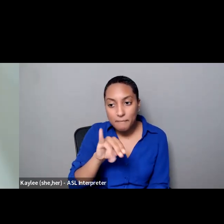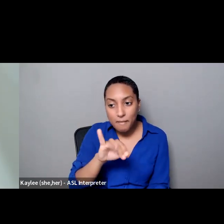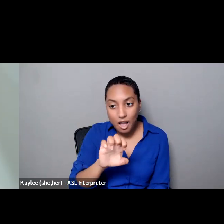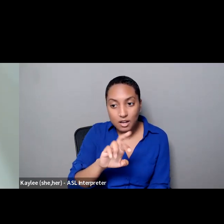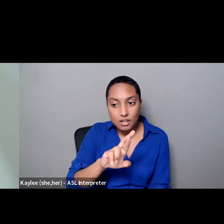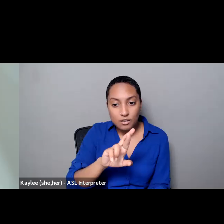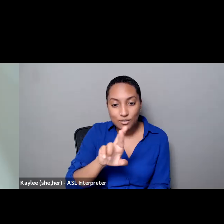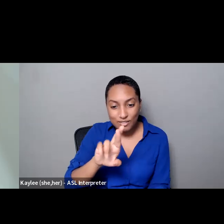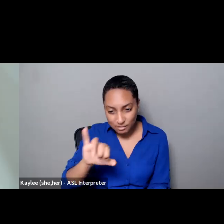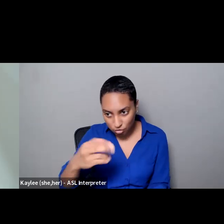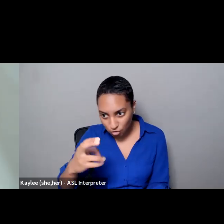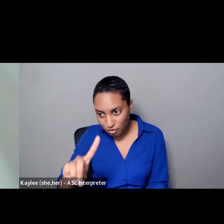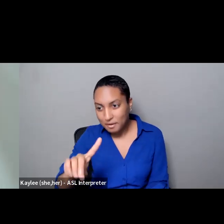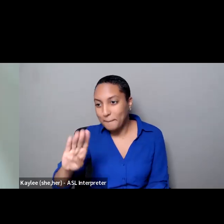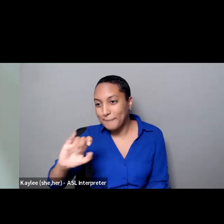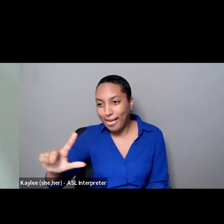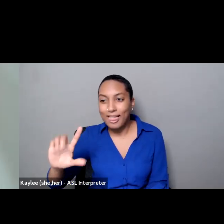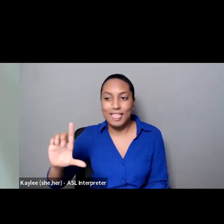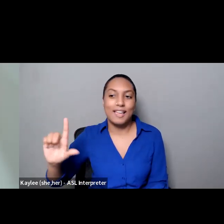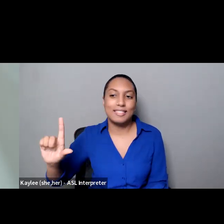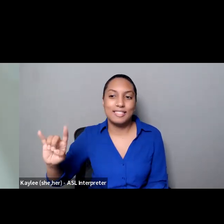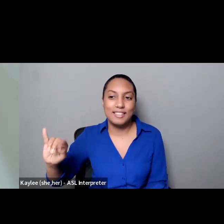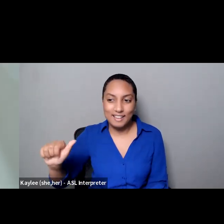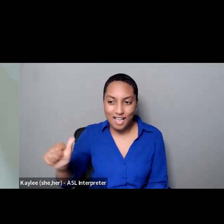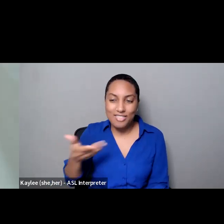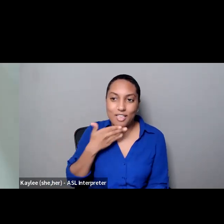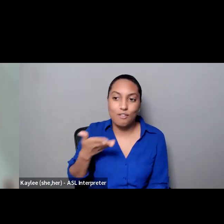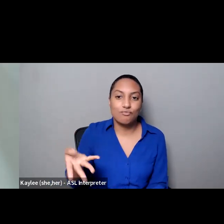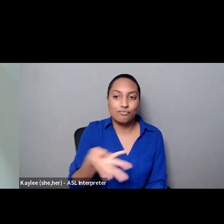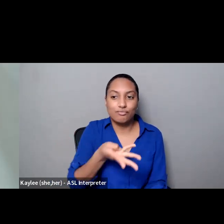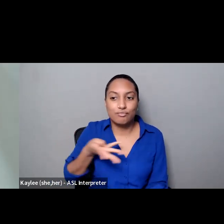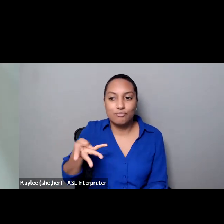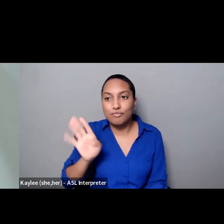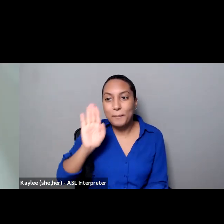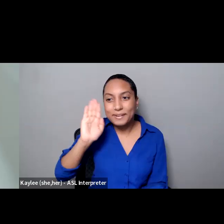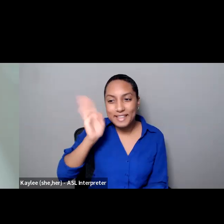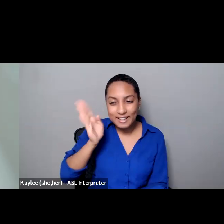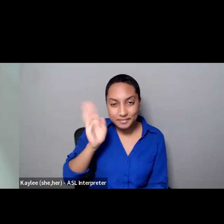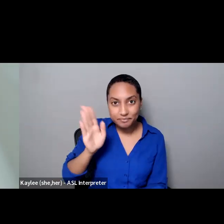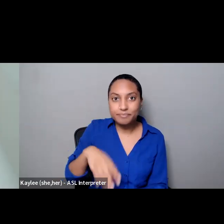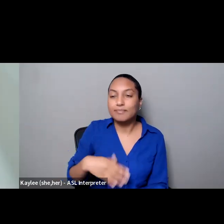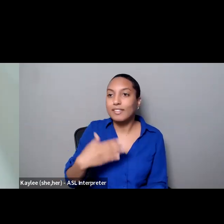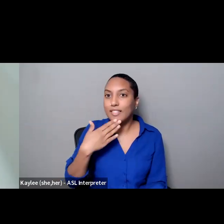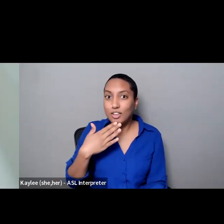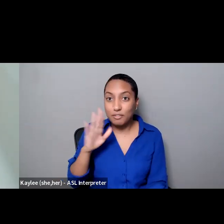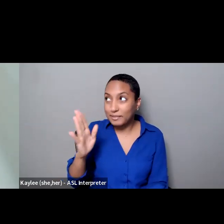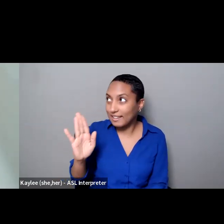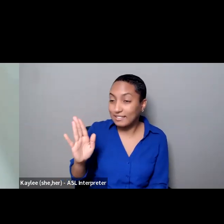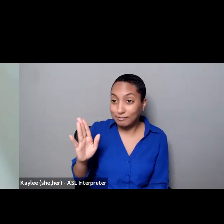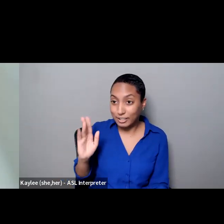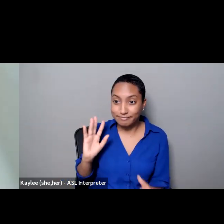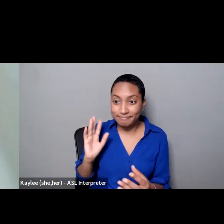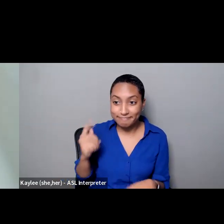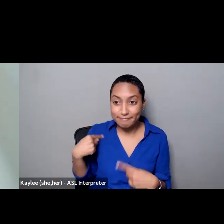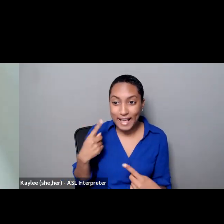Bill, and Linda for presenting right now and presenting for this past hour. And